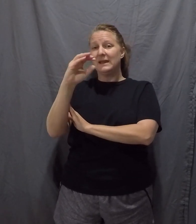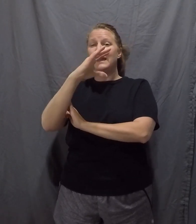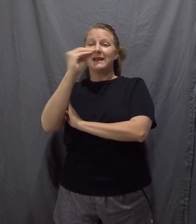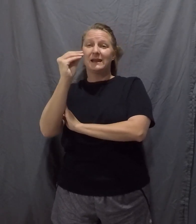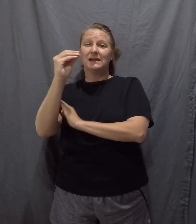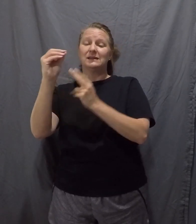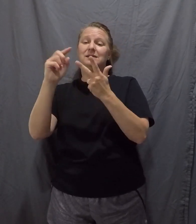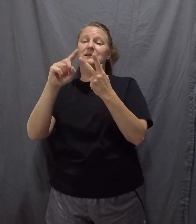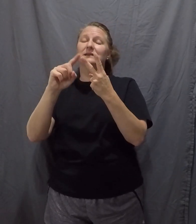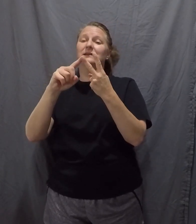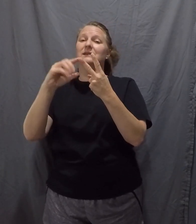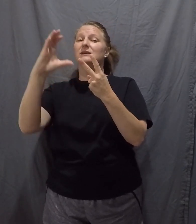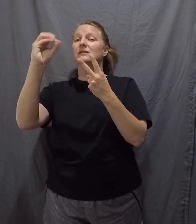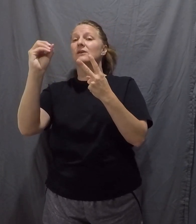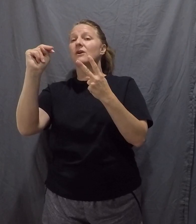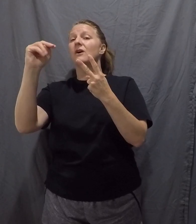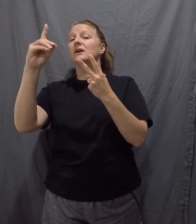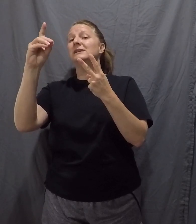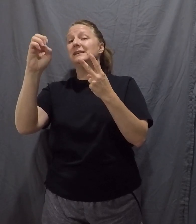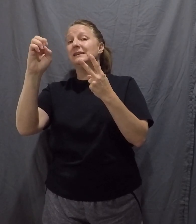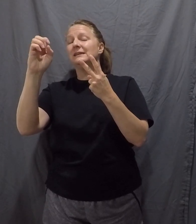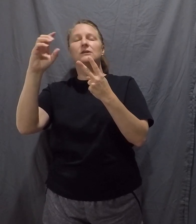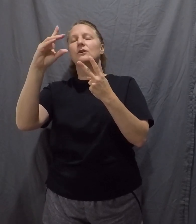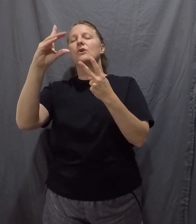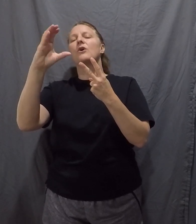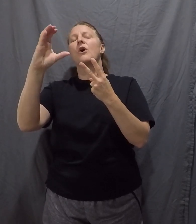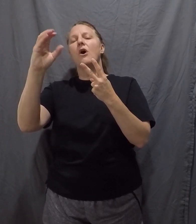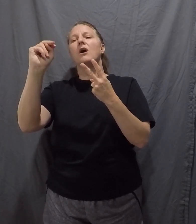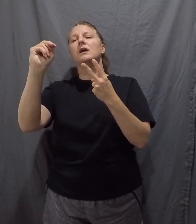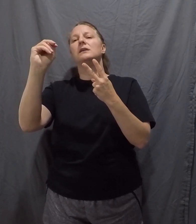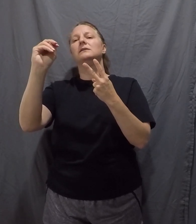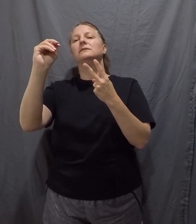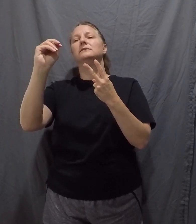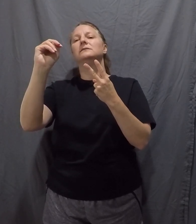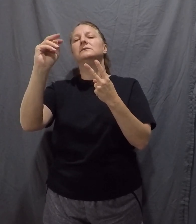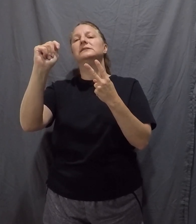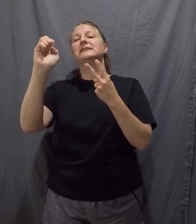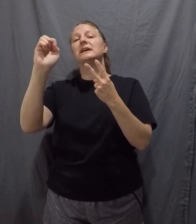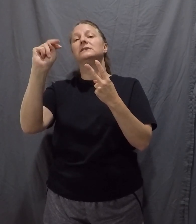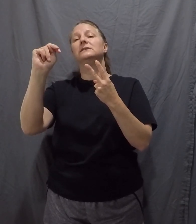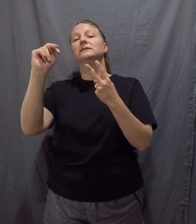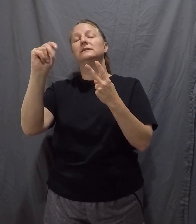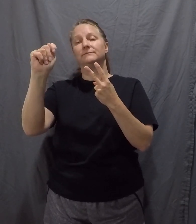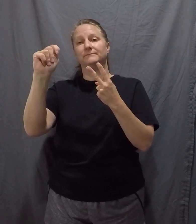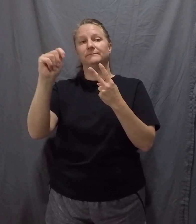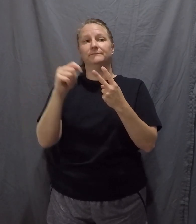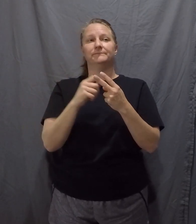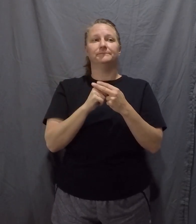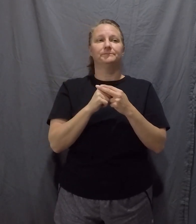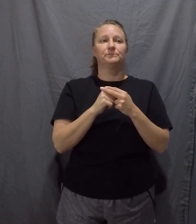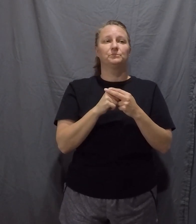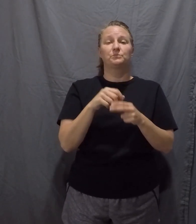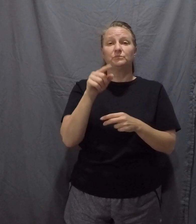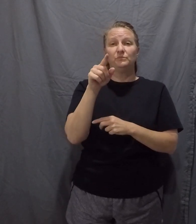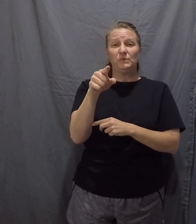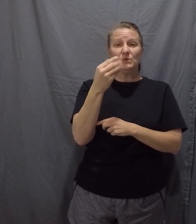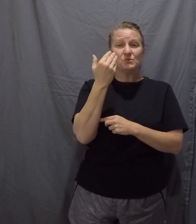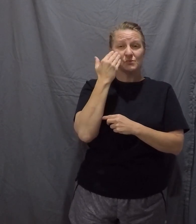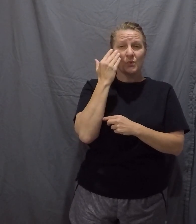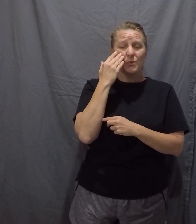is the indentation. And don't use point form. Do you know what point form is? If you're